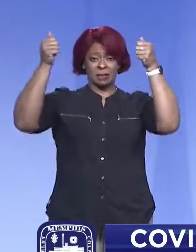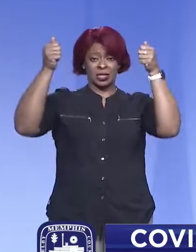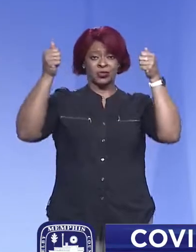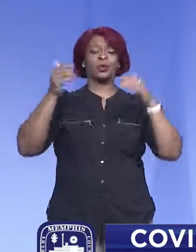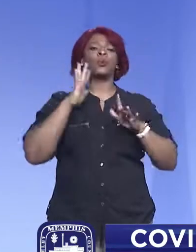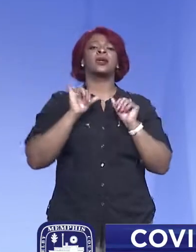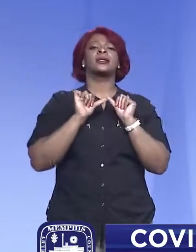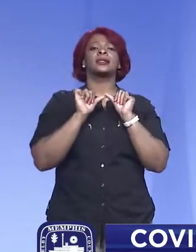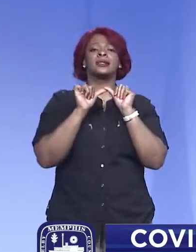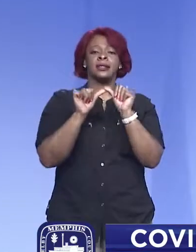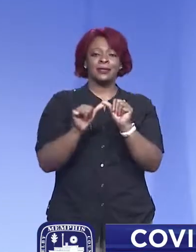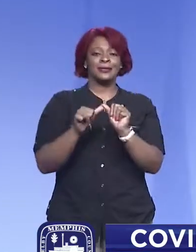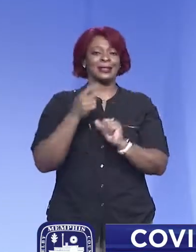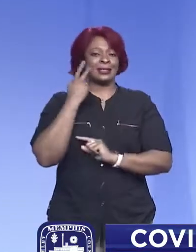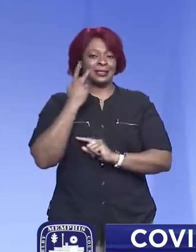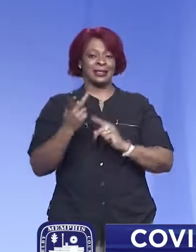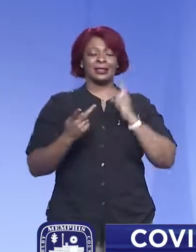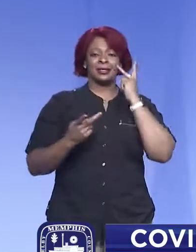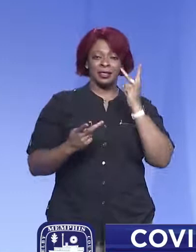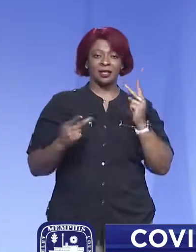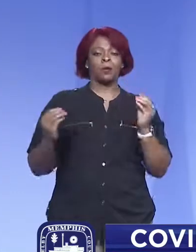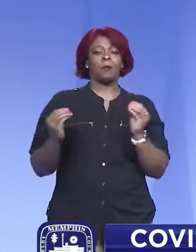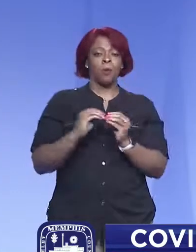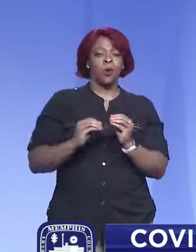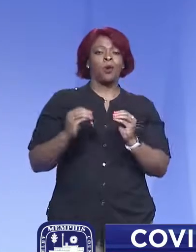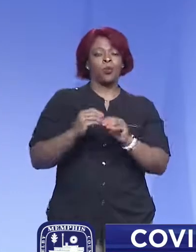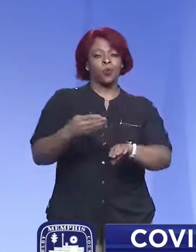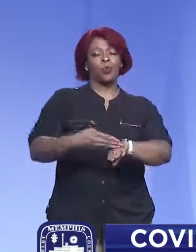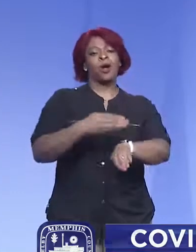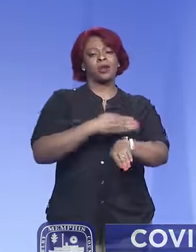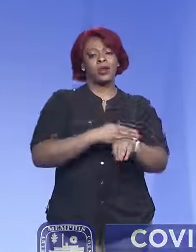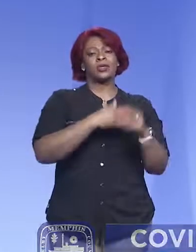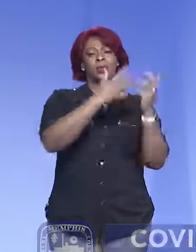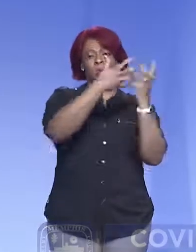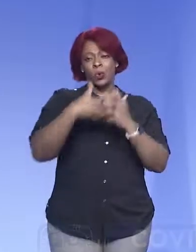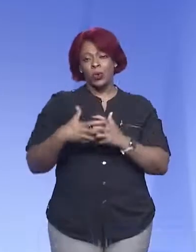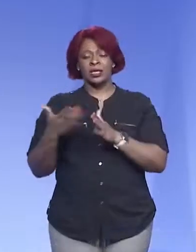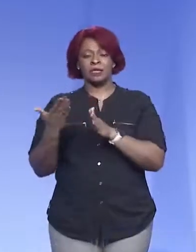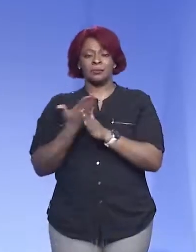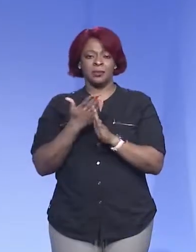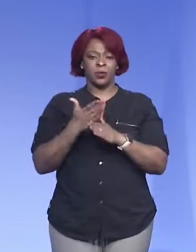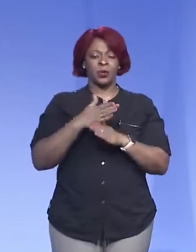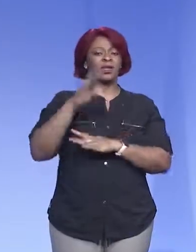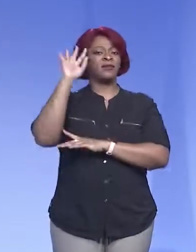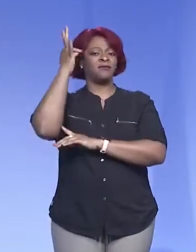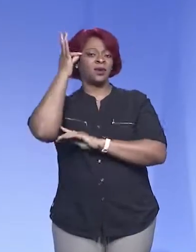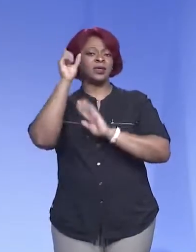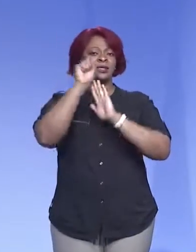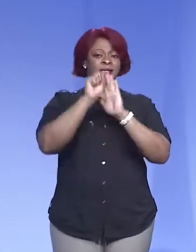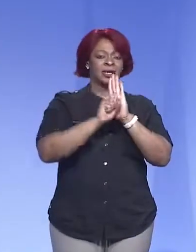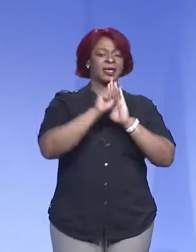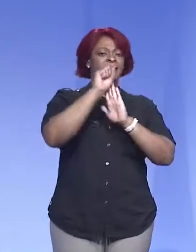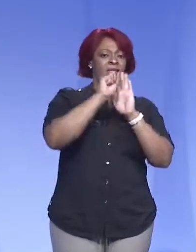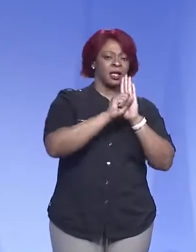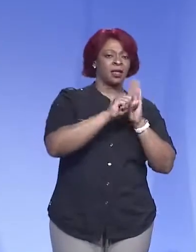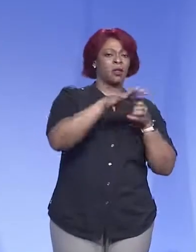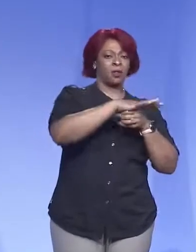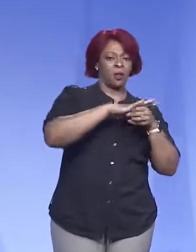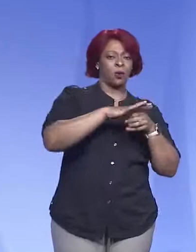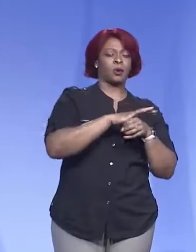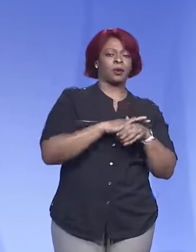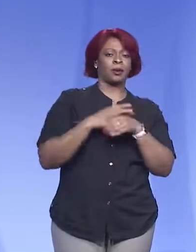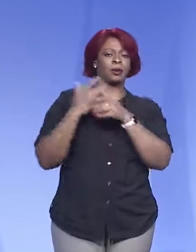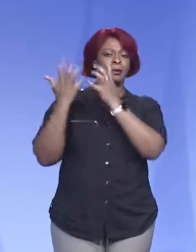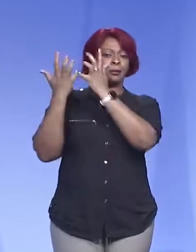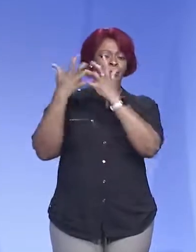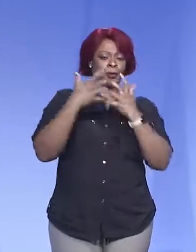we'll continue to see further progress and coordination between the federal and the state and the local. It's